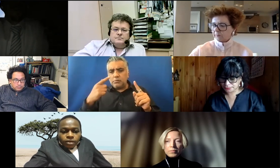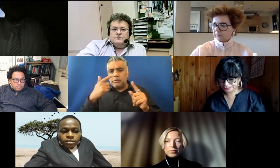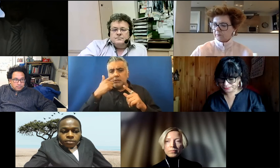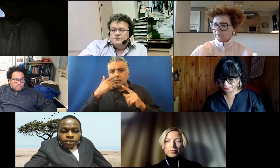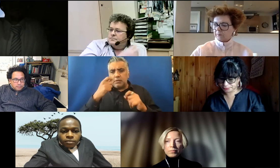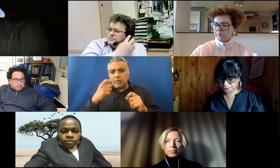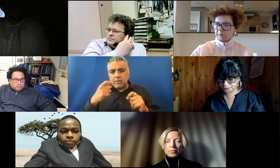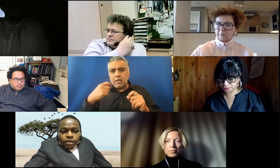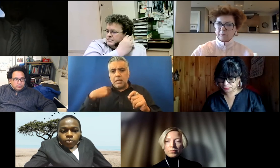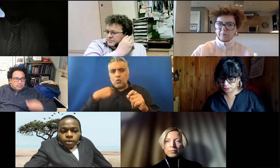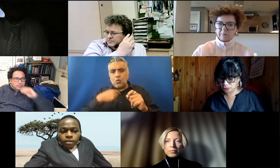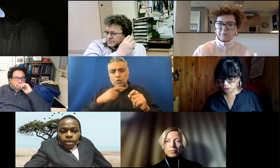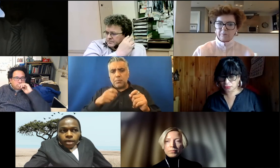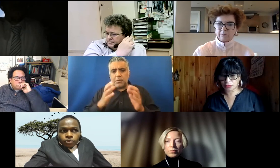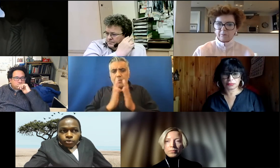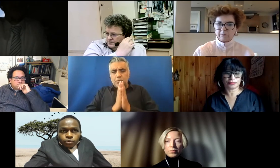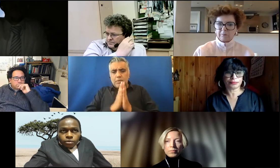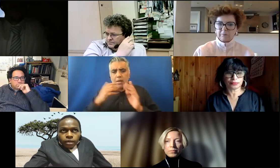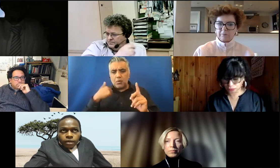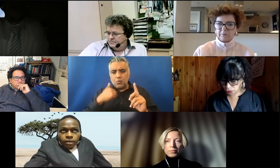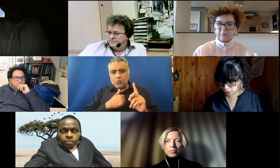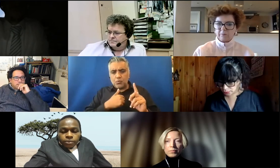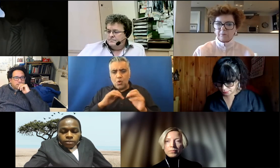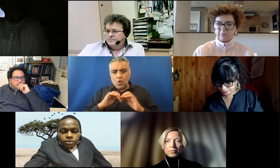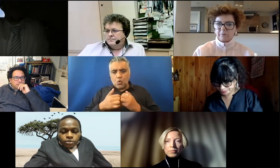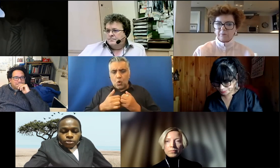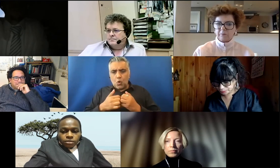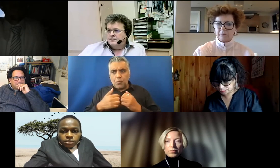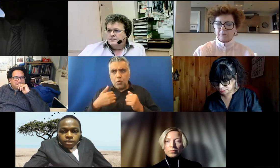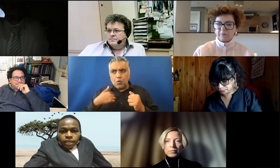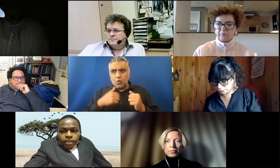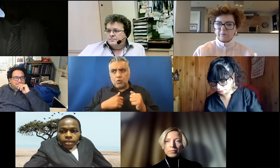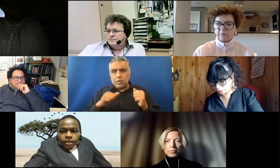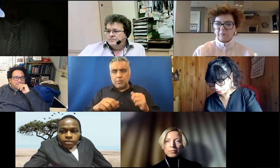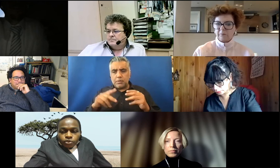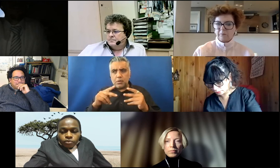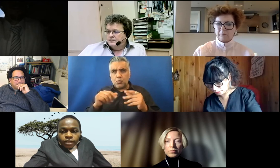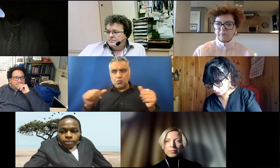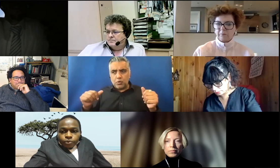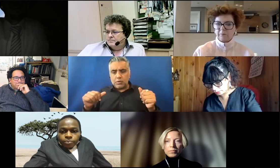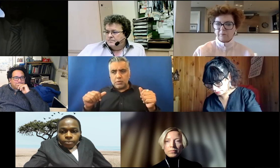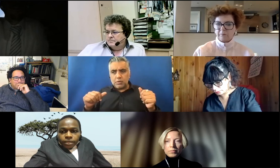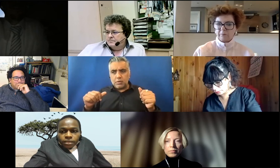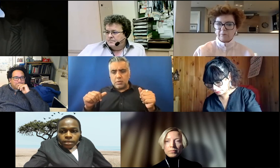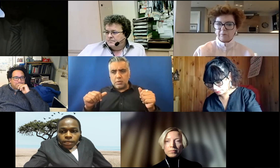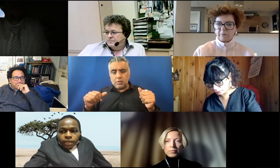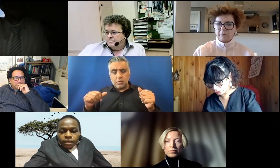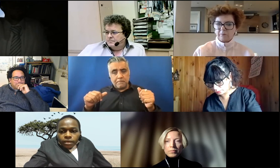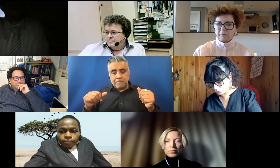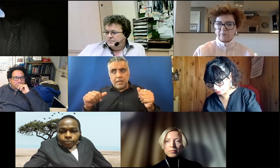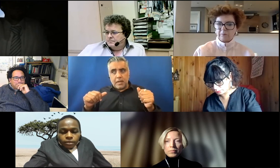to ask themselves. Well, how do you build solutions that solve that problem? And I think